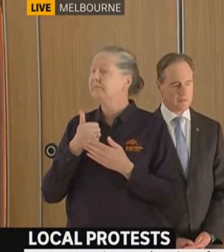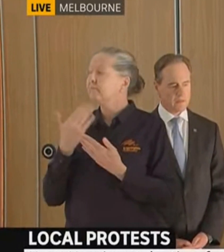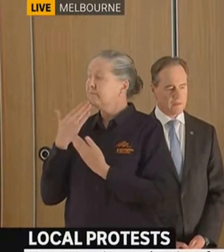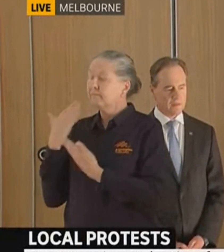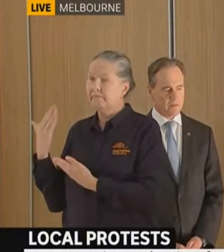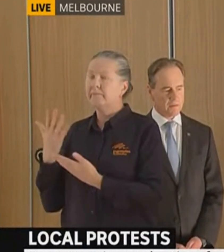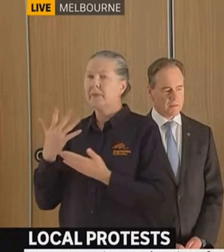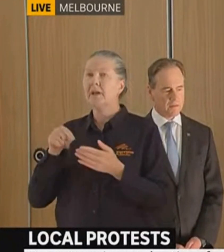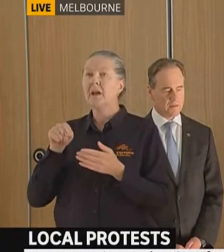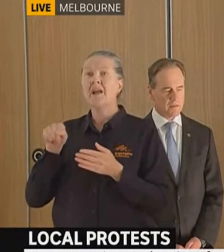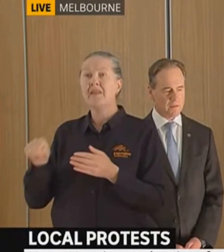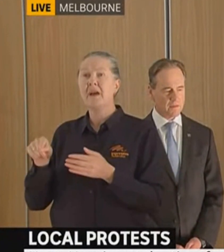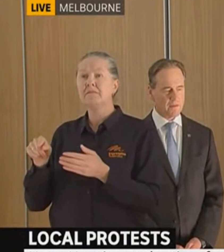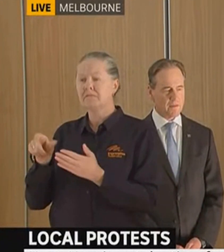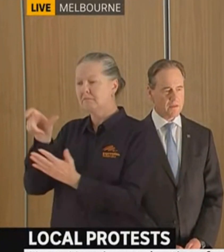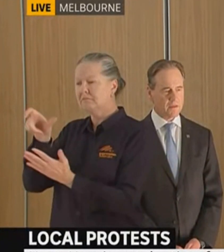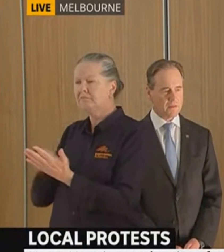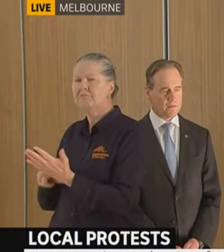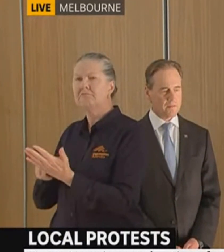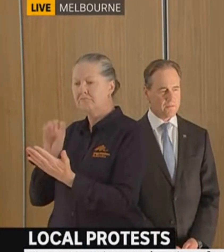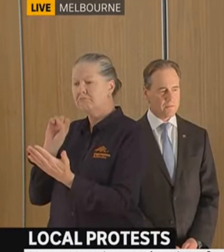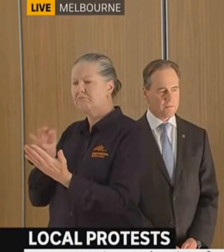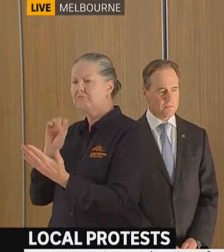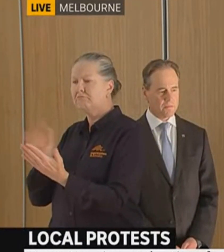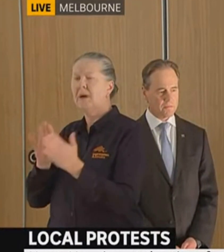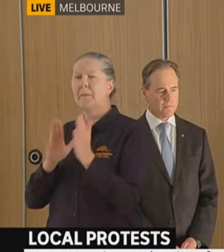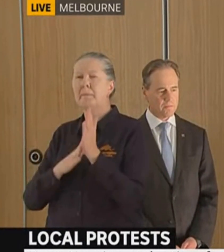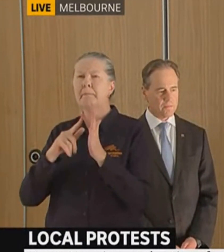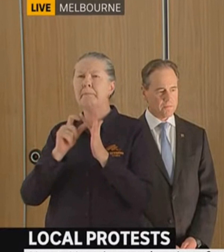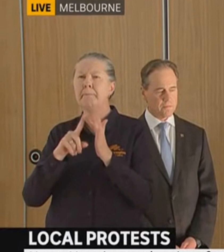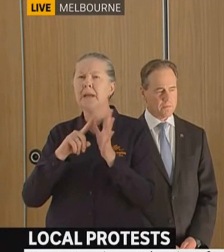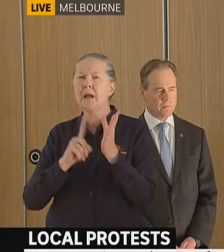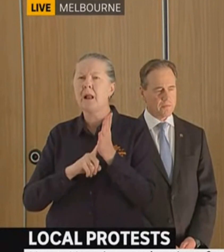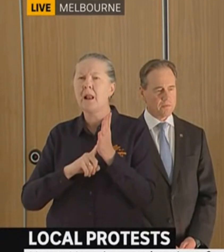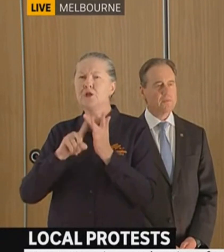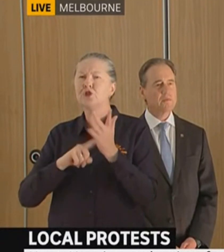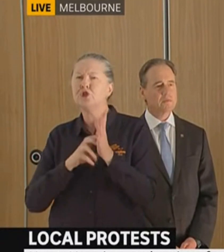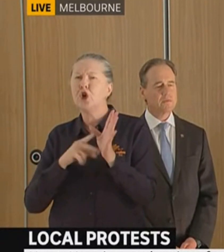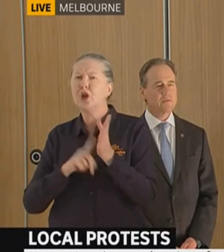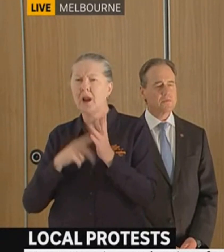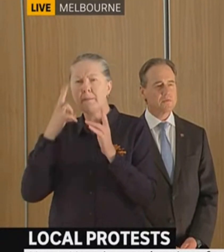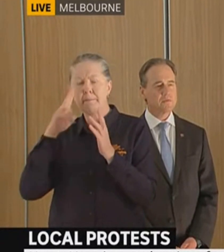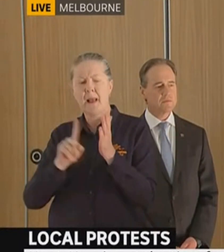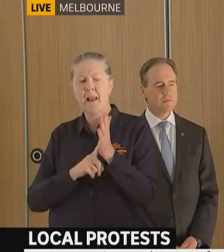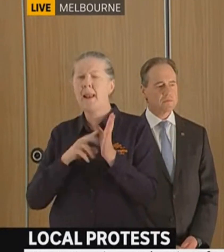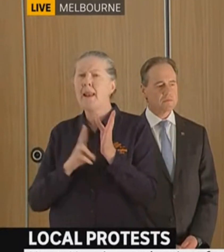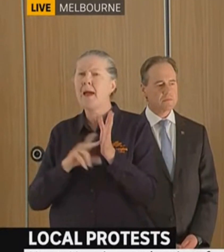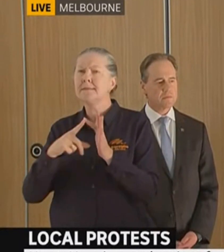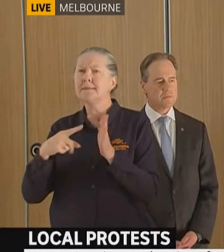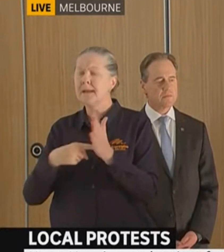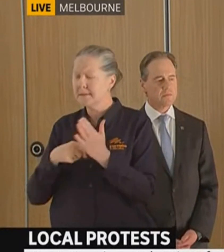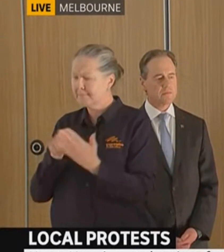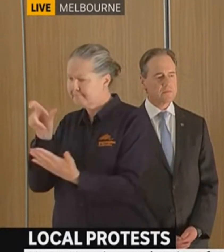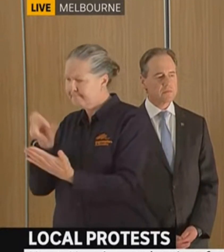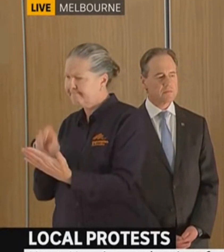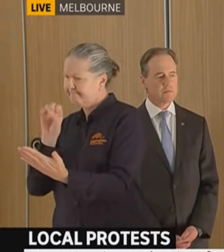Thanks, Minister. So the Lancet did the right thing, as all reputable medical journals do, which is when questions are raised about